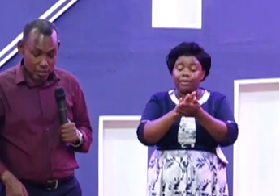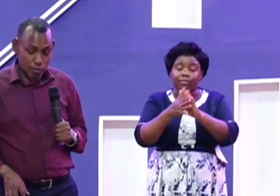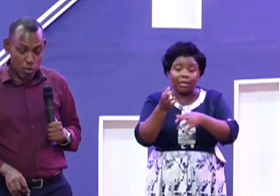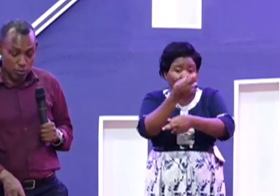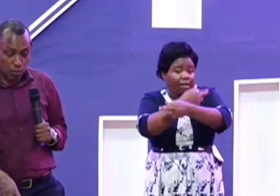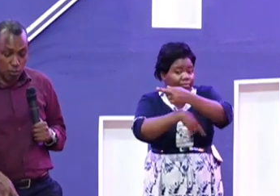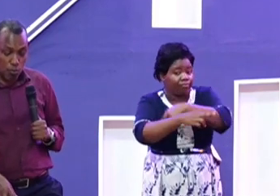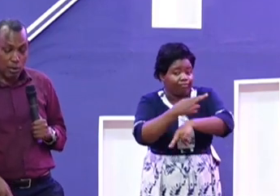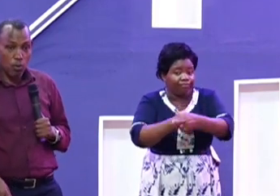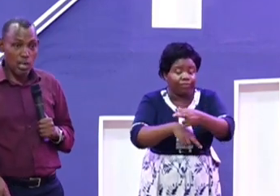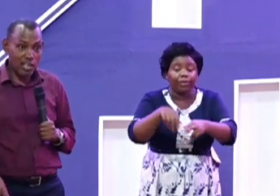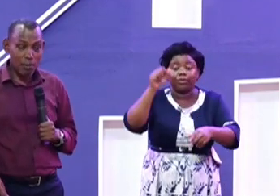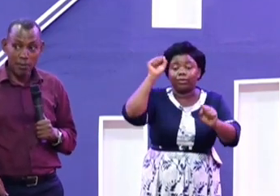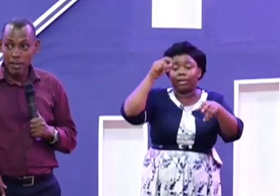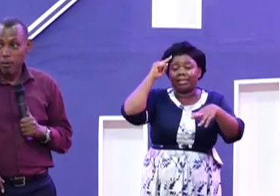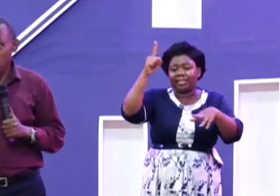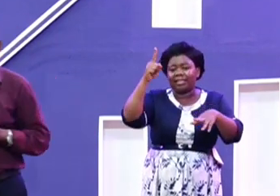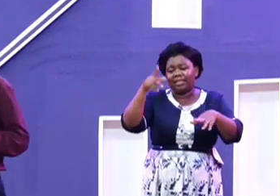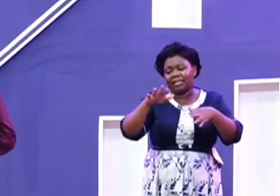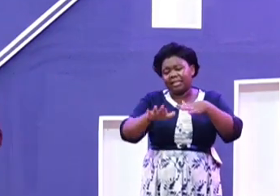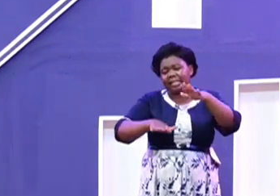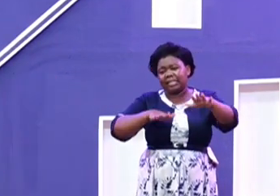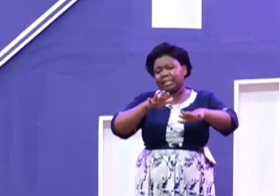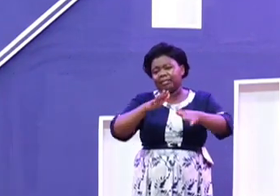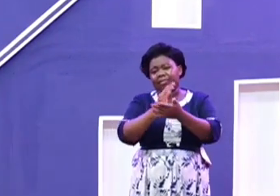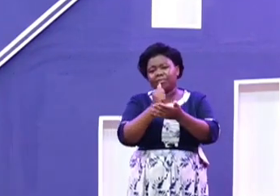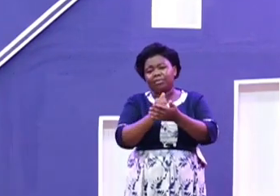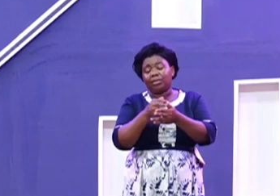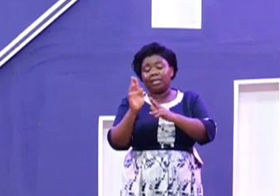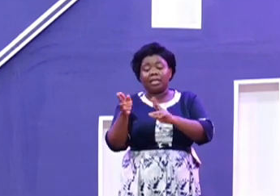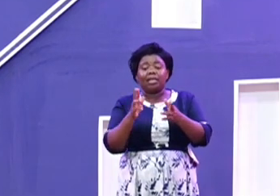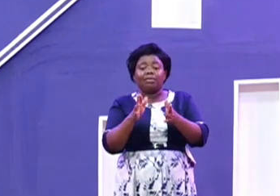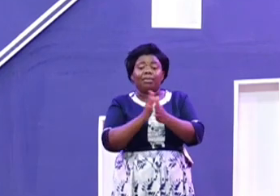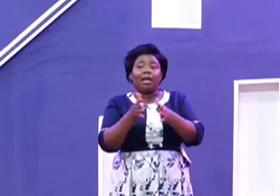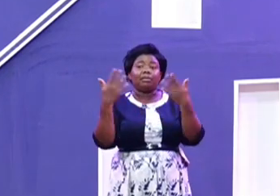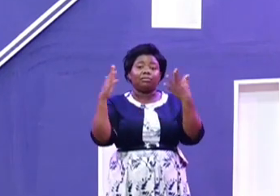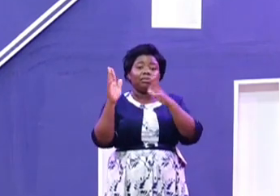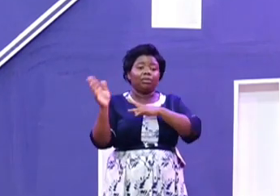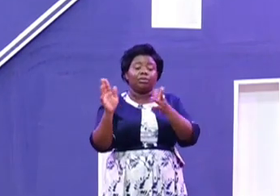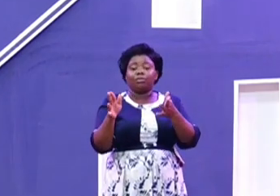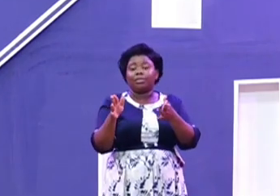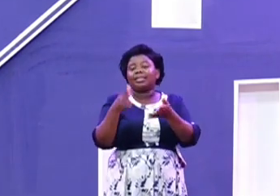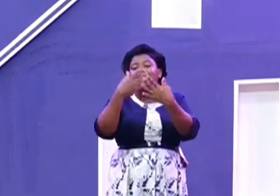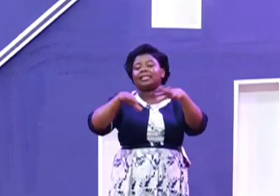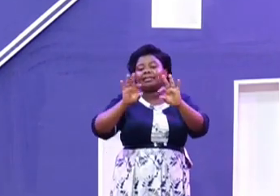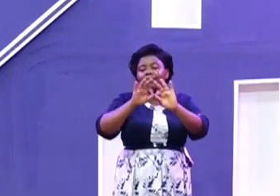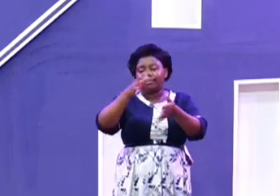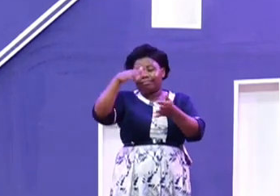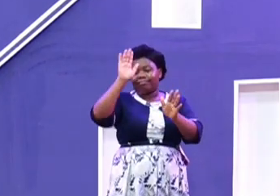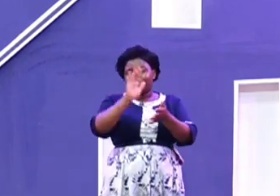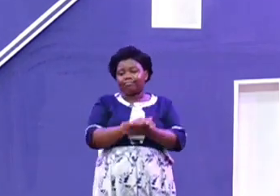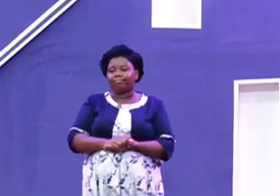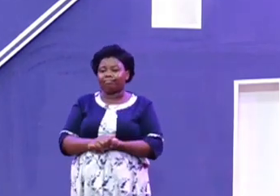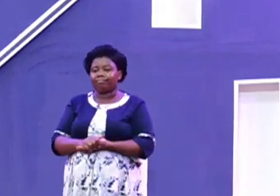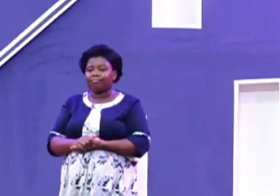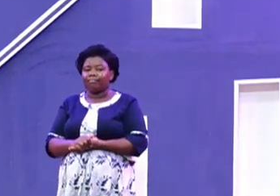okubanga ebinywa bisobola okwegolola nga bwe byegolola n'emikono kikulu. The day you'll find someone who used to walk